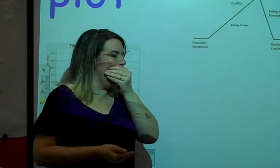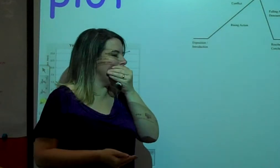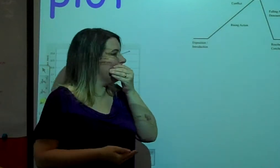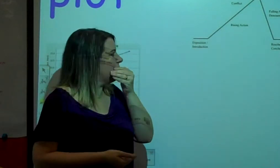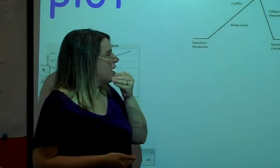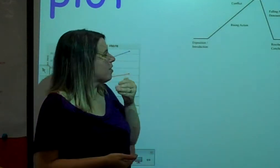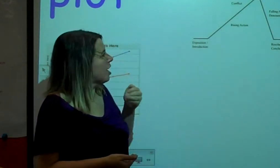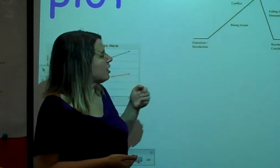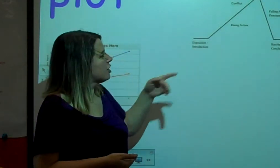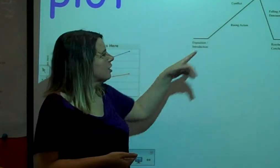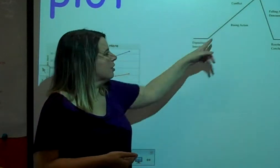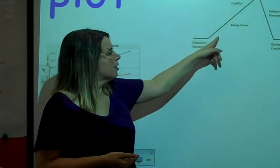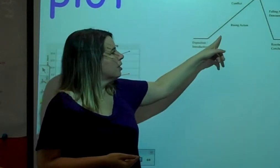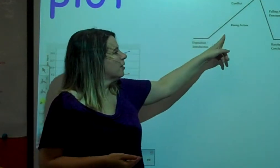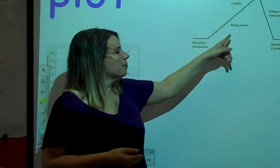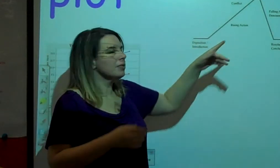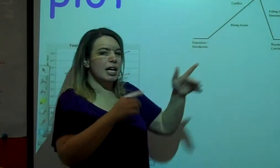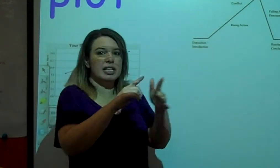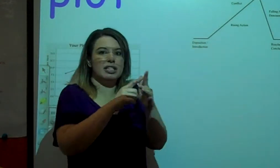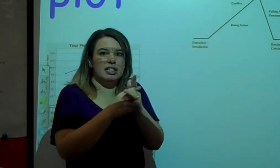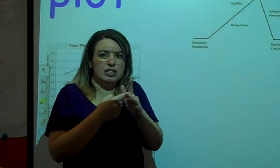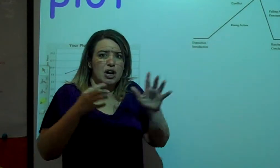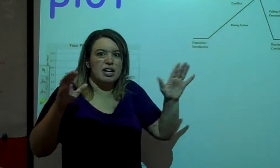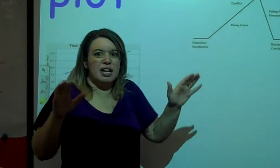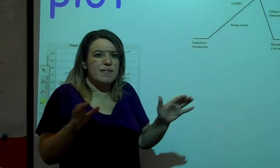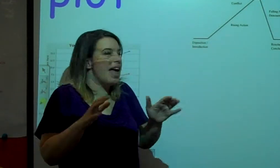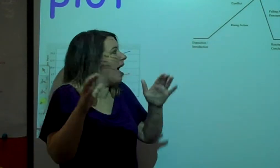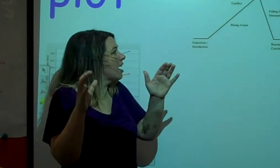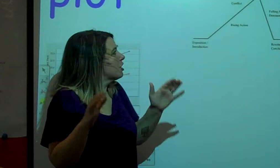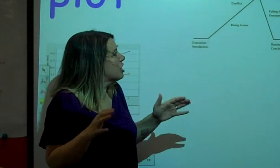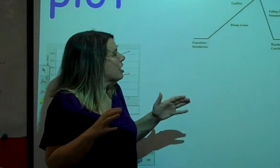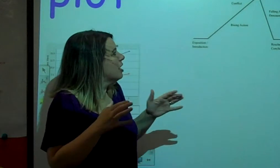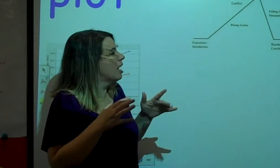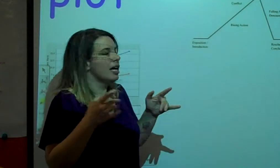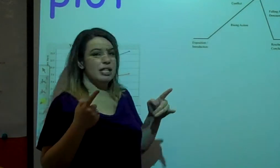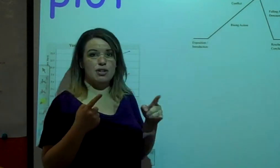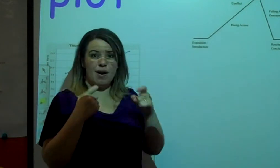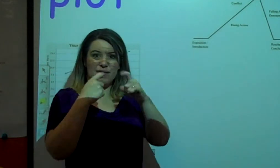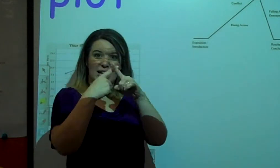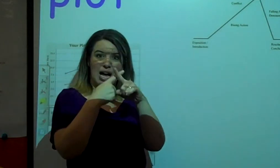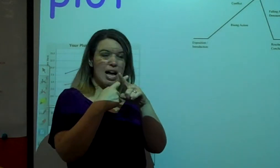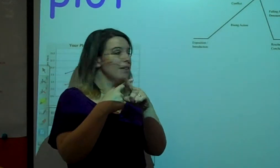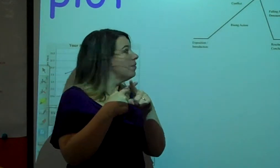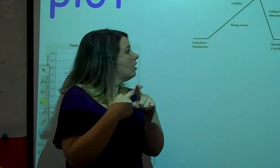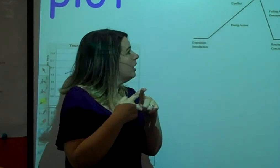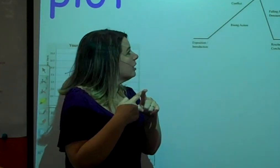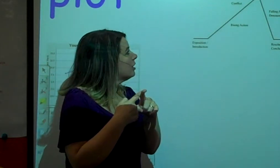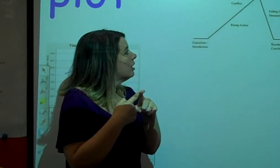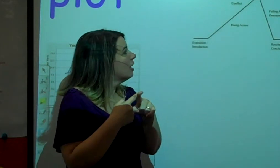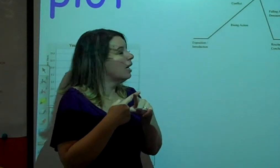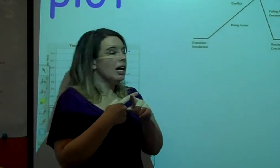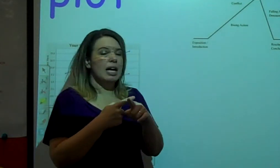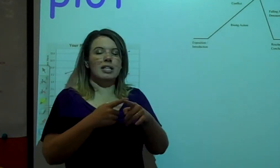you have the introduction, and then the starting of the action, then you have the conflict, and then